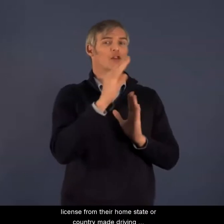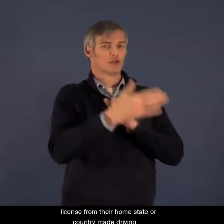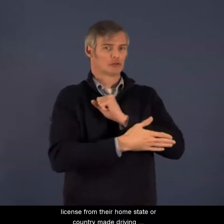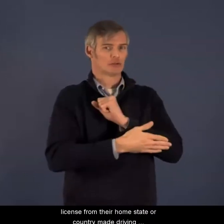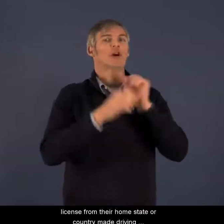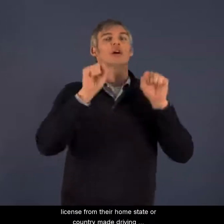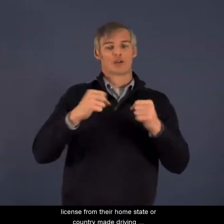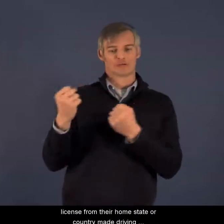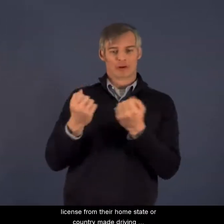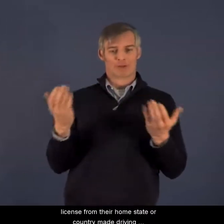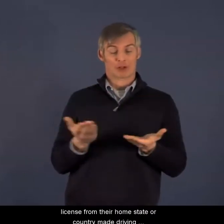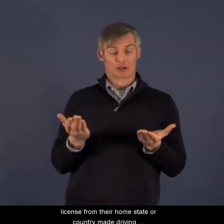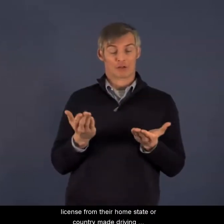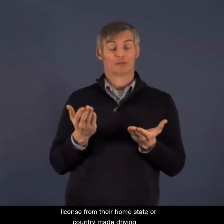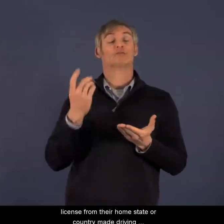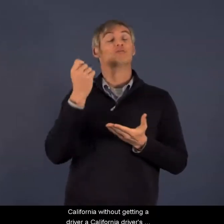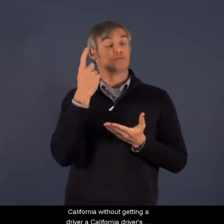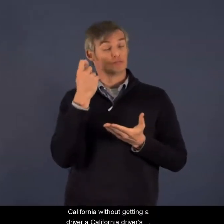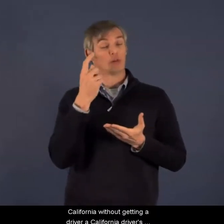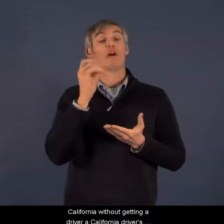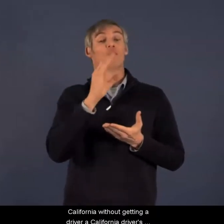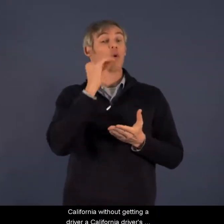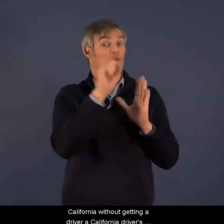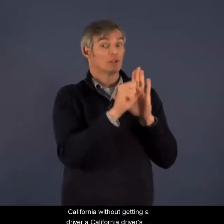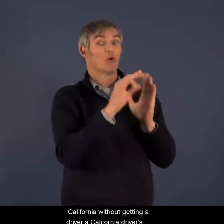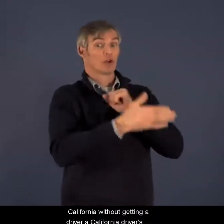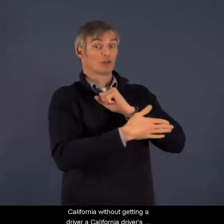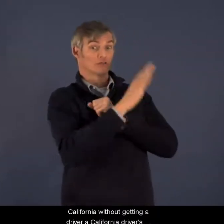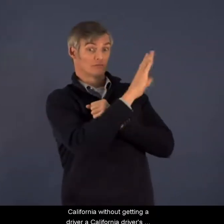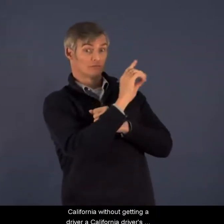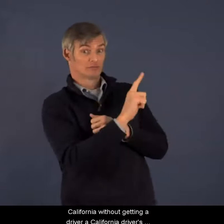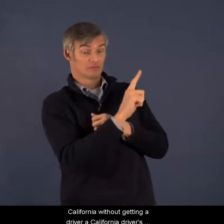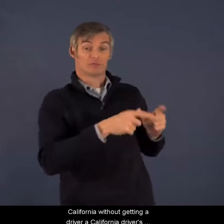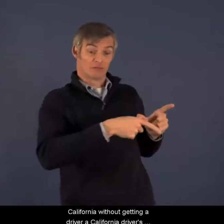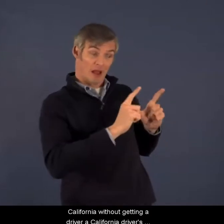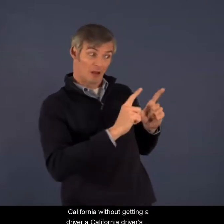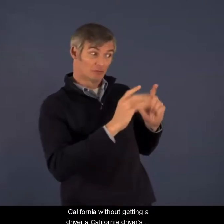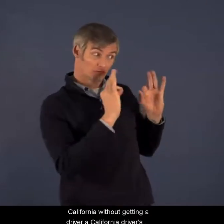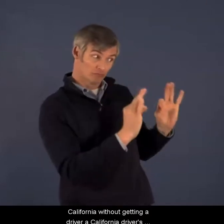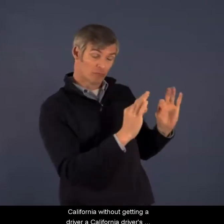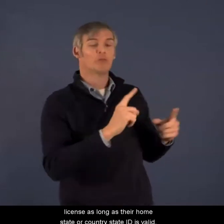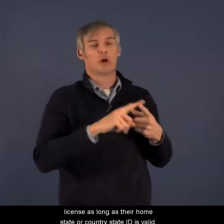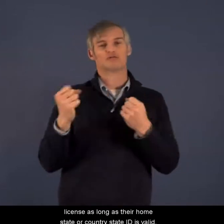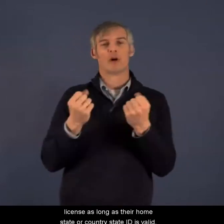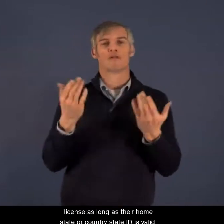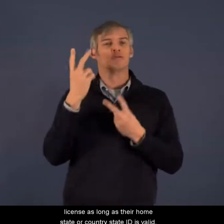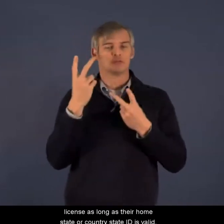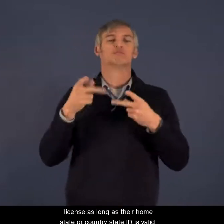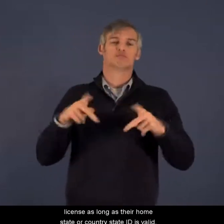home state or country may drive in California without getting a California driver's license as long as their